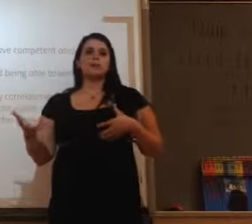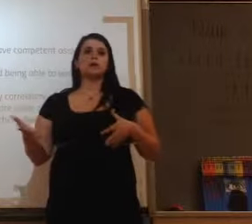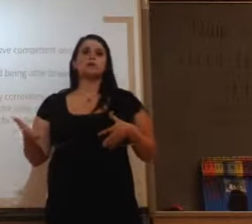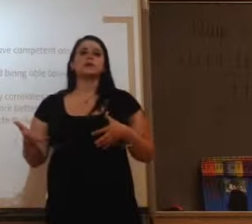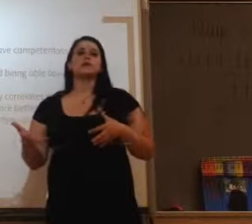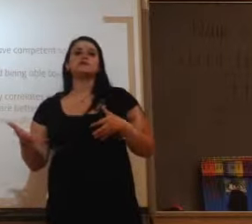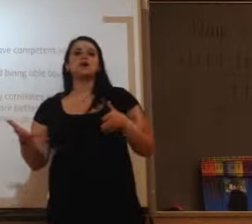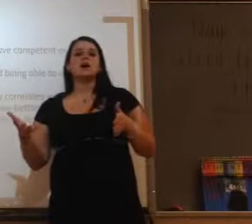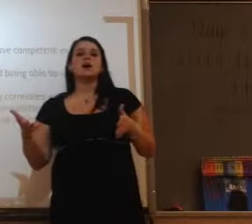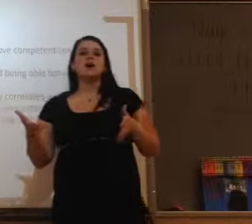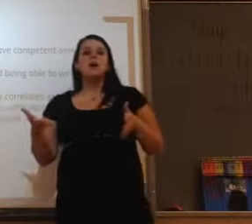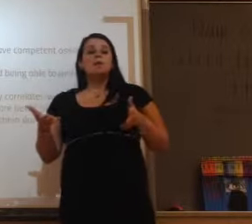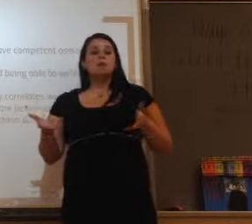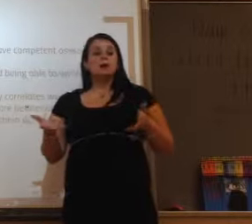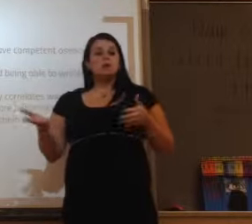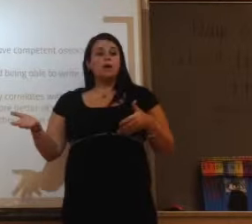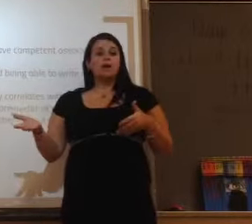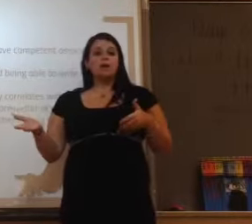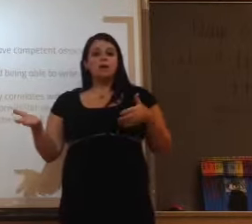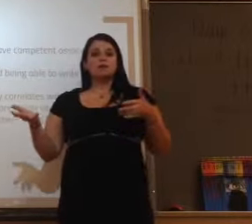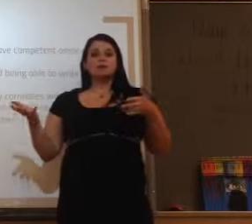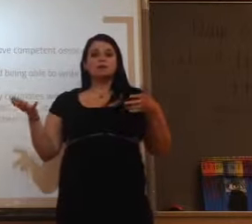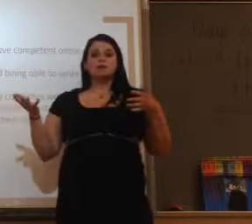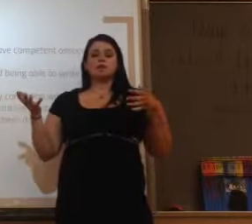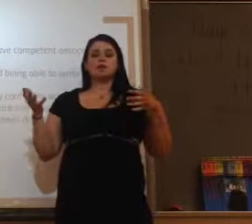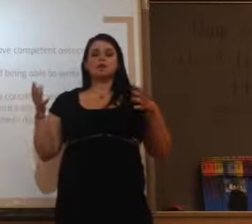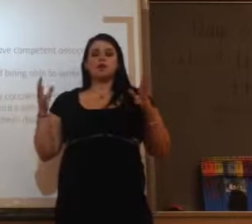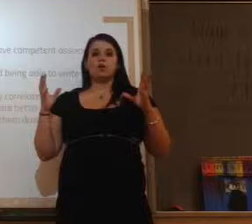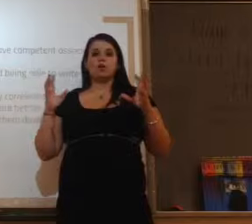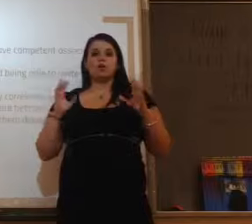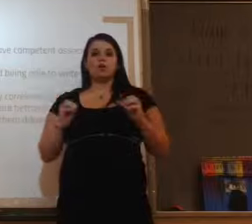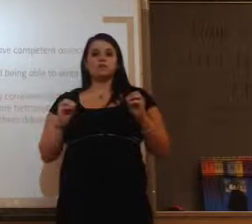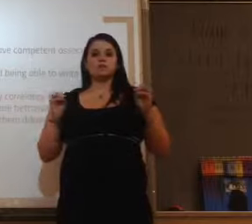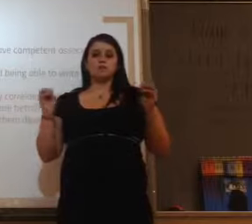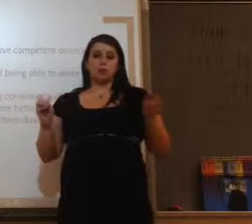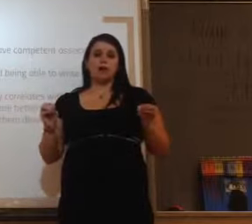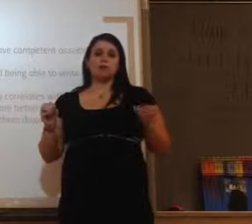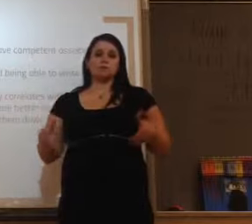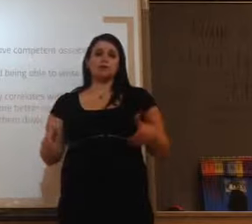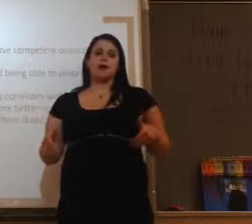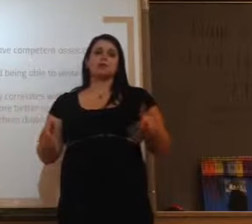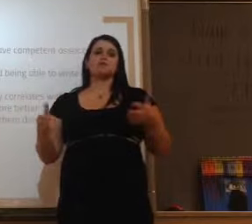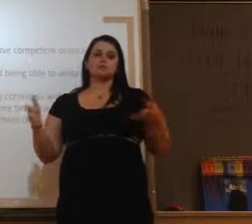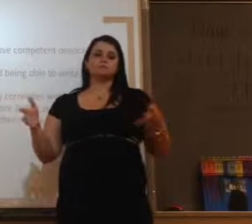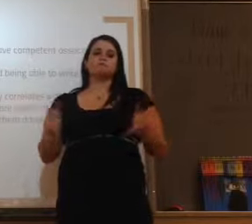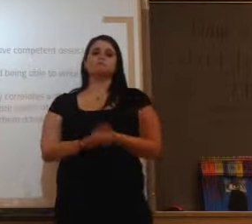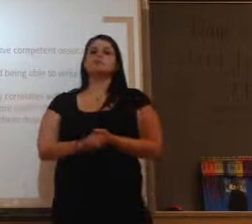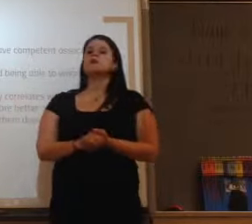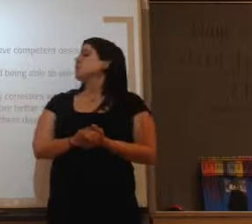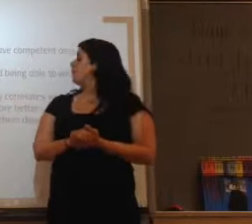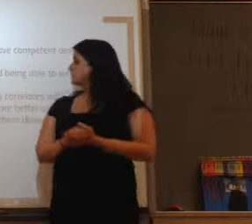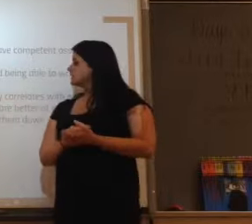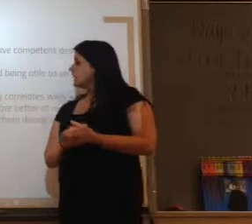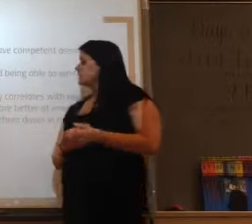better readers are better at recognizing the words and then writing them down all together as a